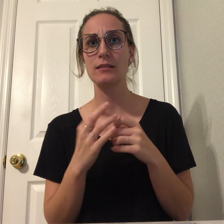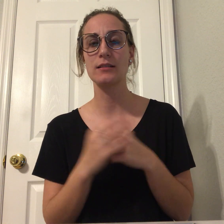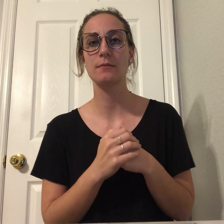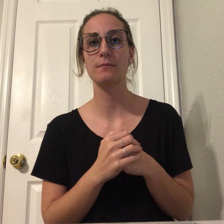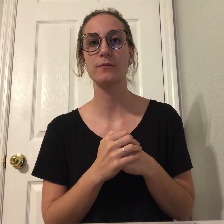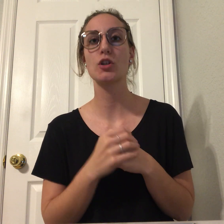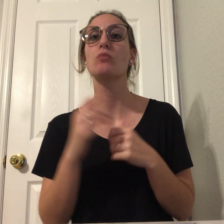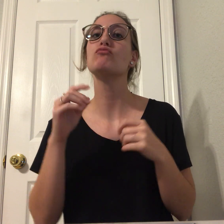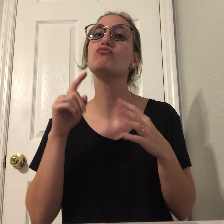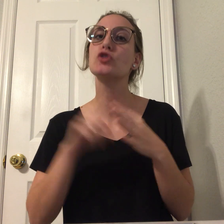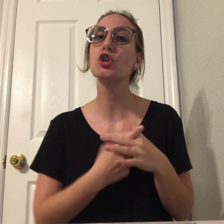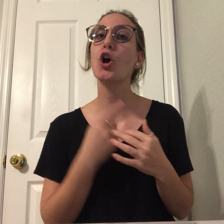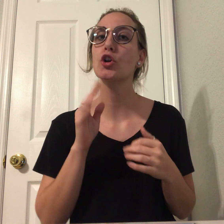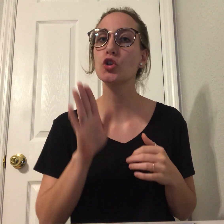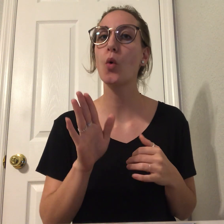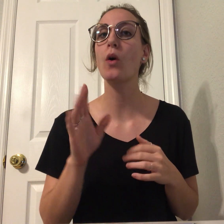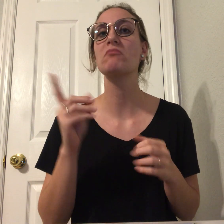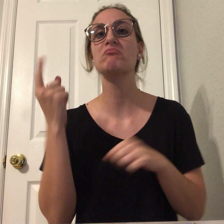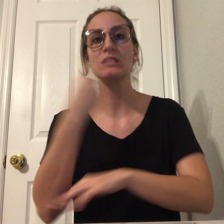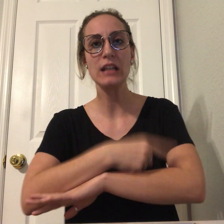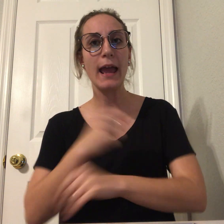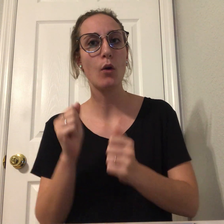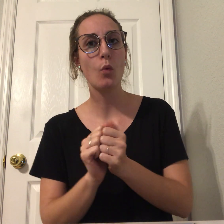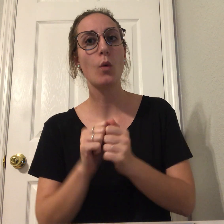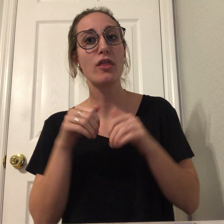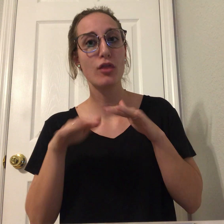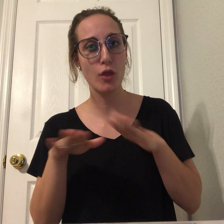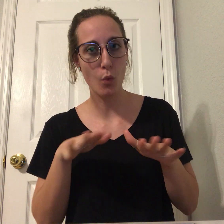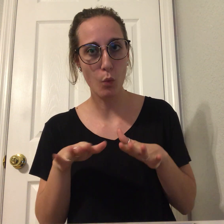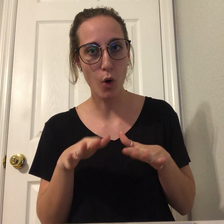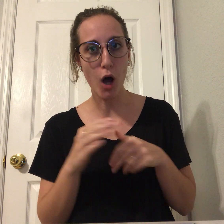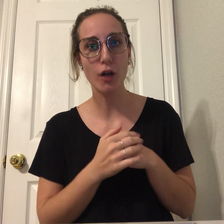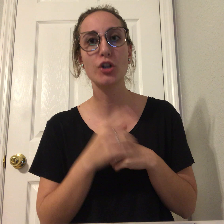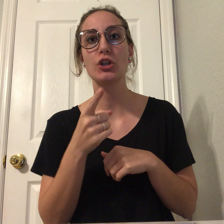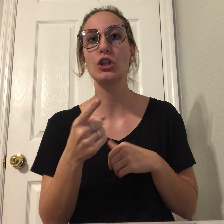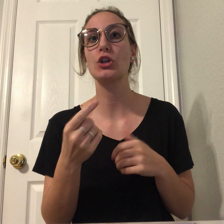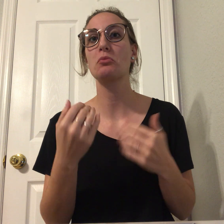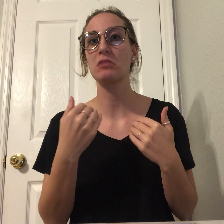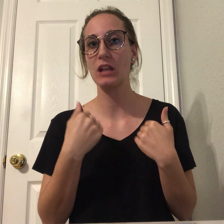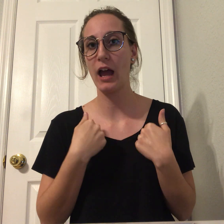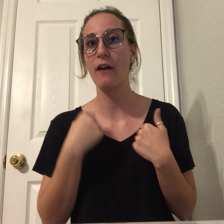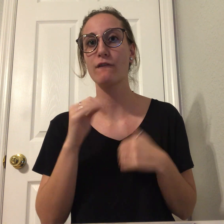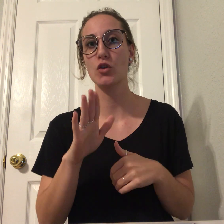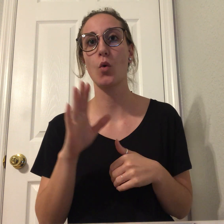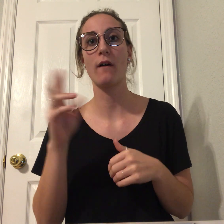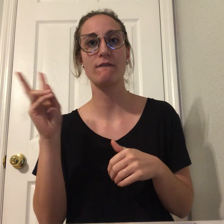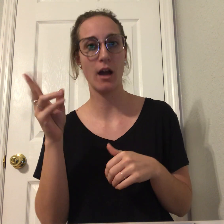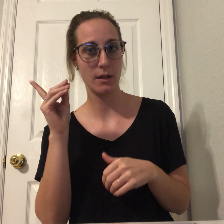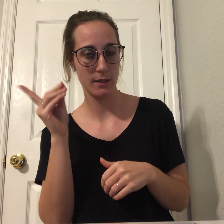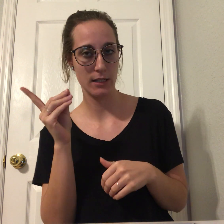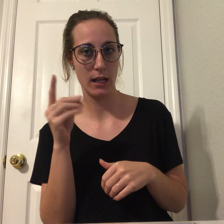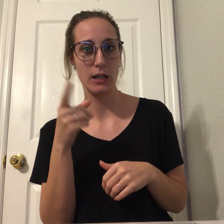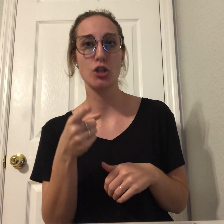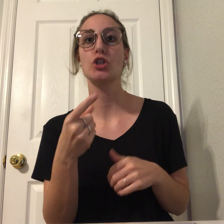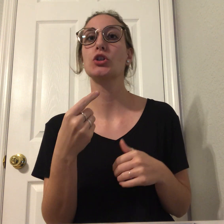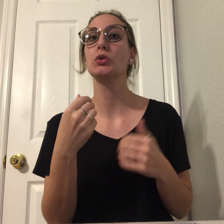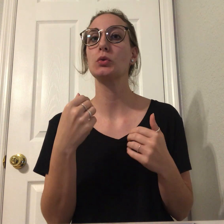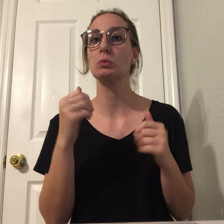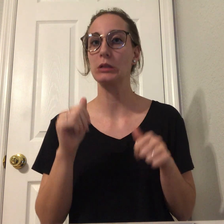walk. Get out in the sunlight. So you're getting your vitamin D and you're getting all those benefits of